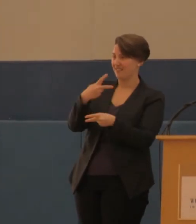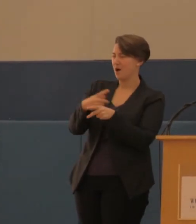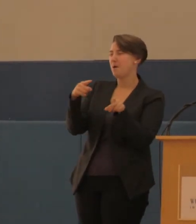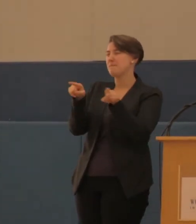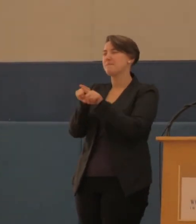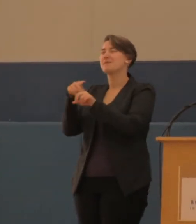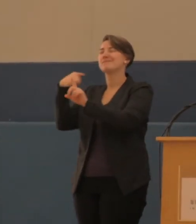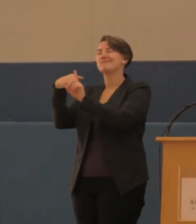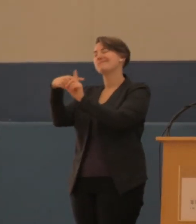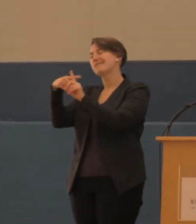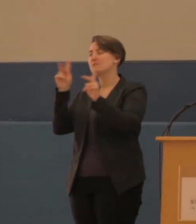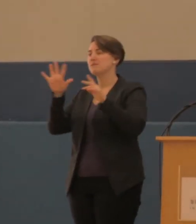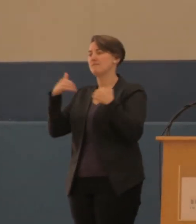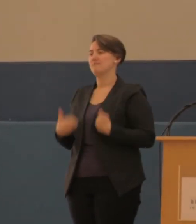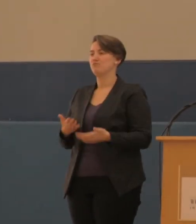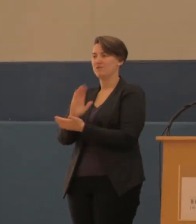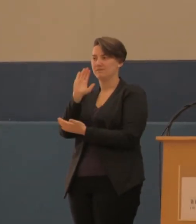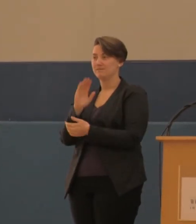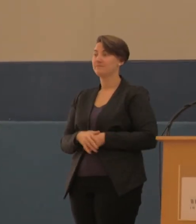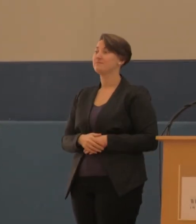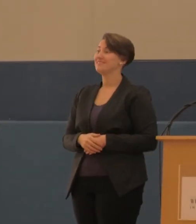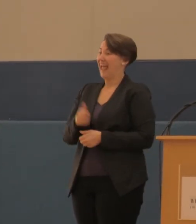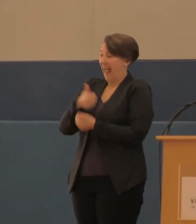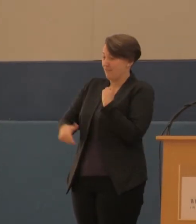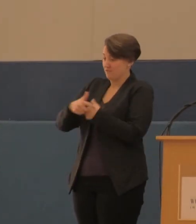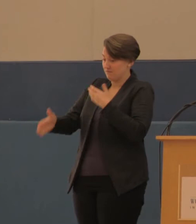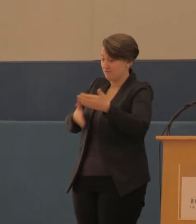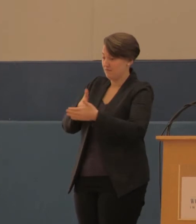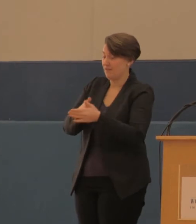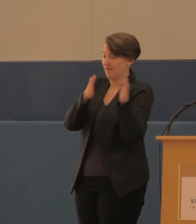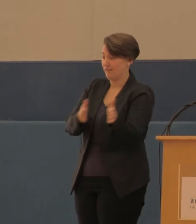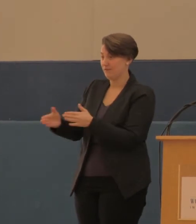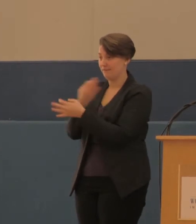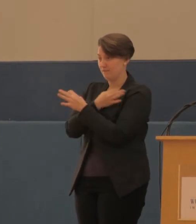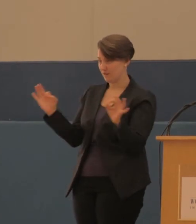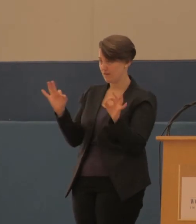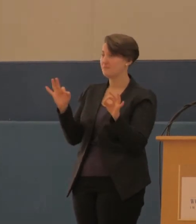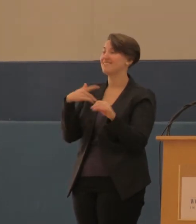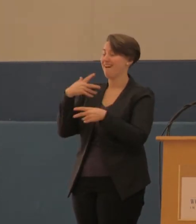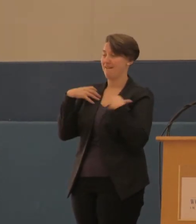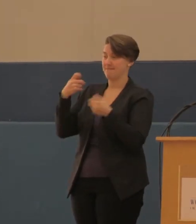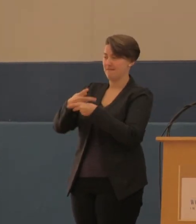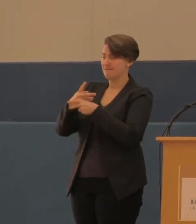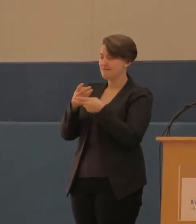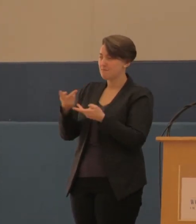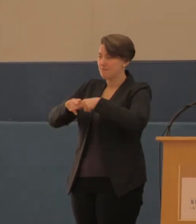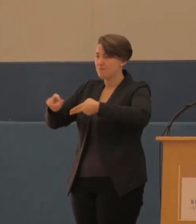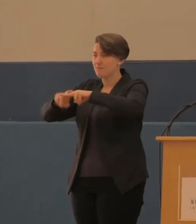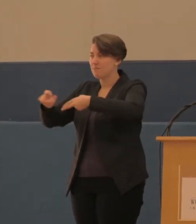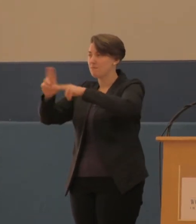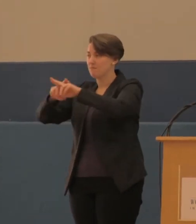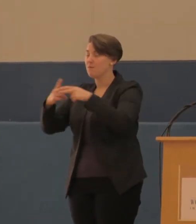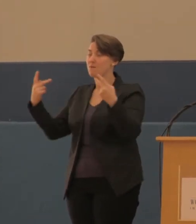autonomy. Each time the attacks on individual freedoms and healthcare intensify, the resistance